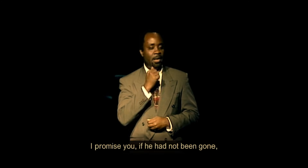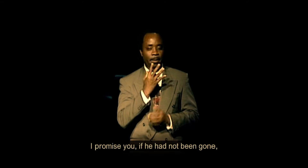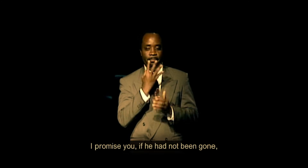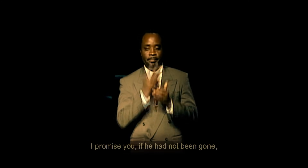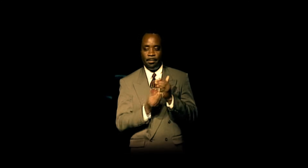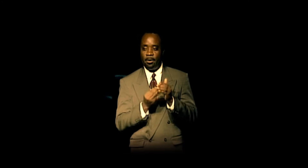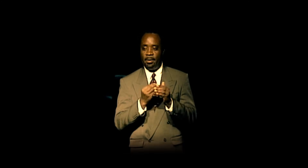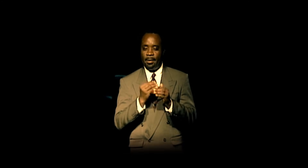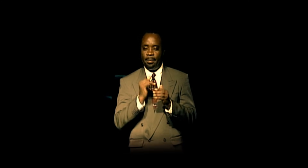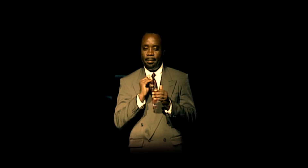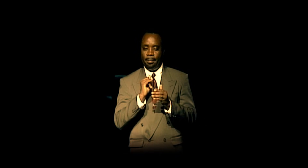gone,